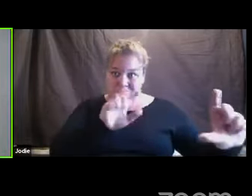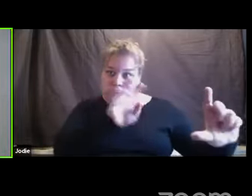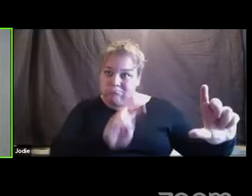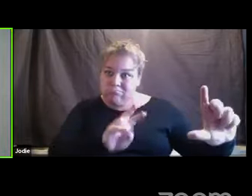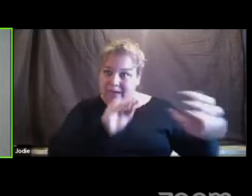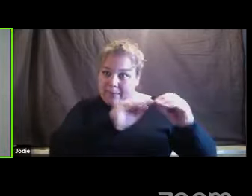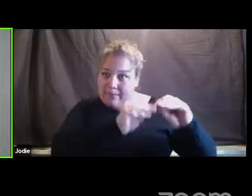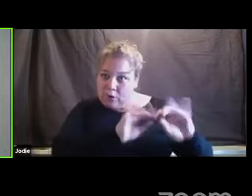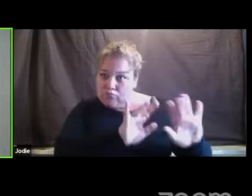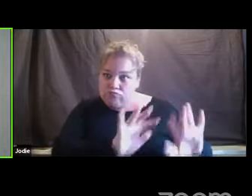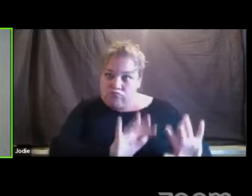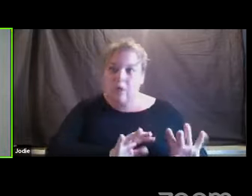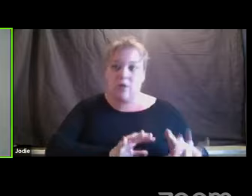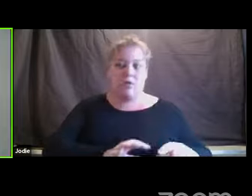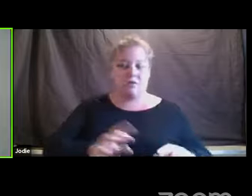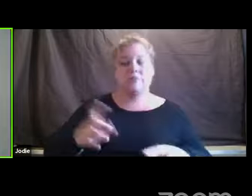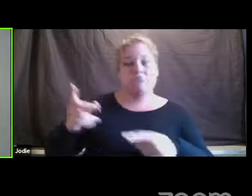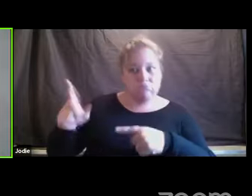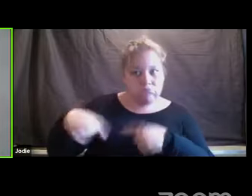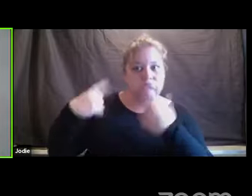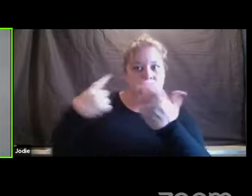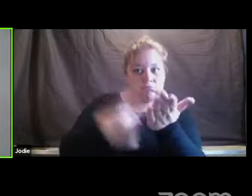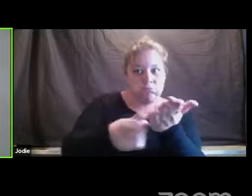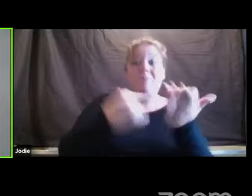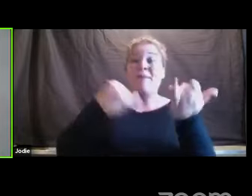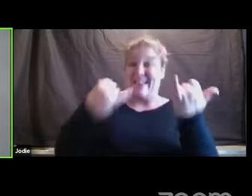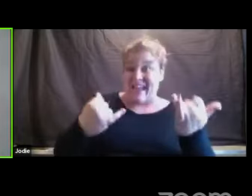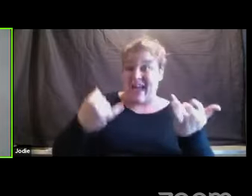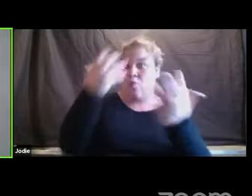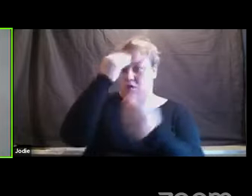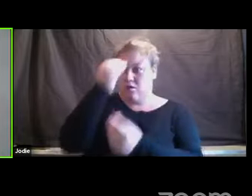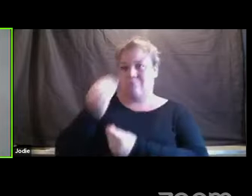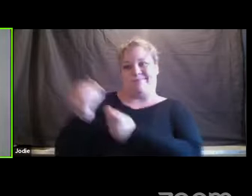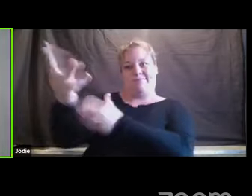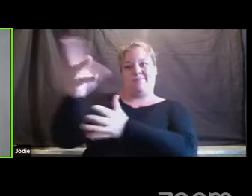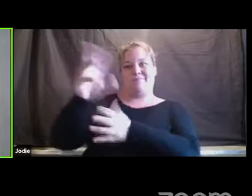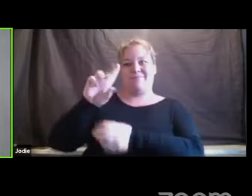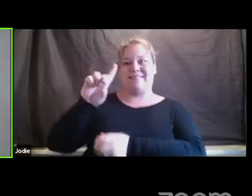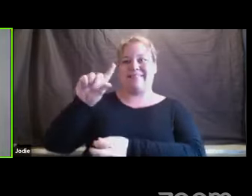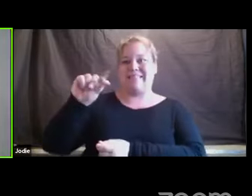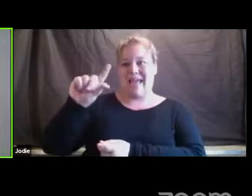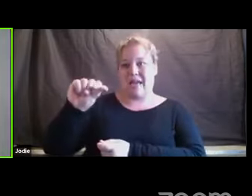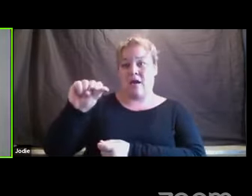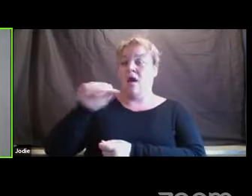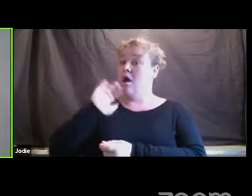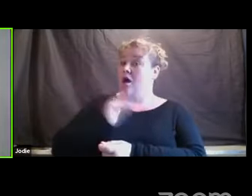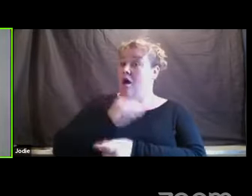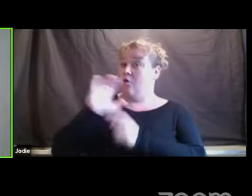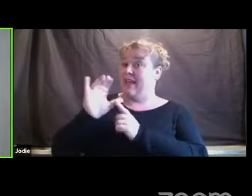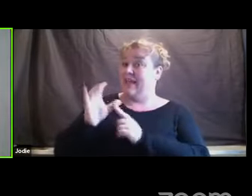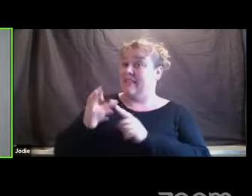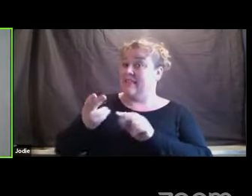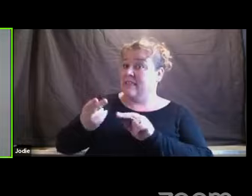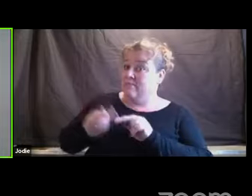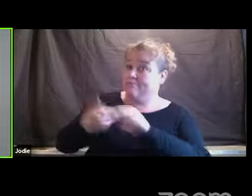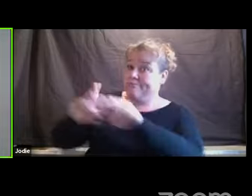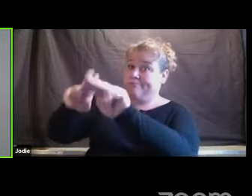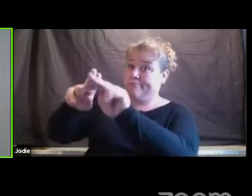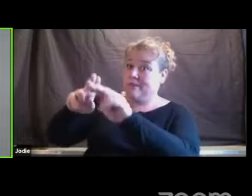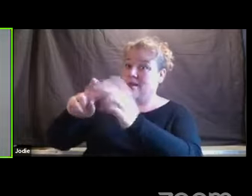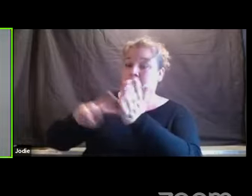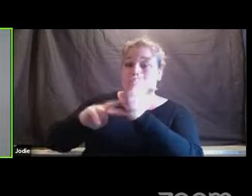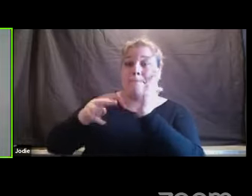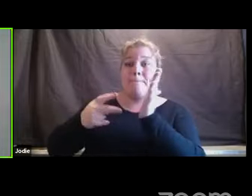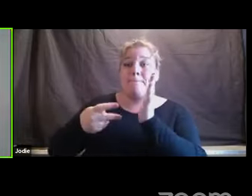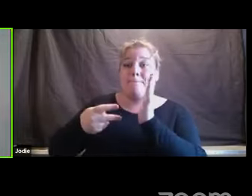some data for you in terms of the cases. And as those have increased significantly, there is a lot of data that is not